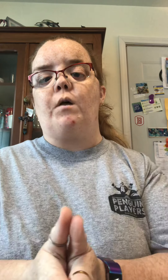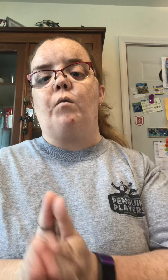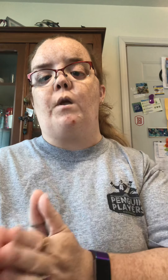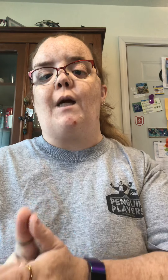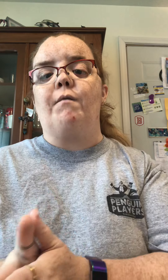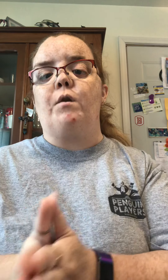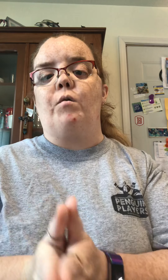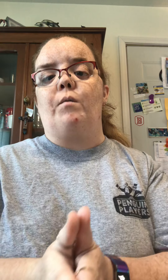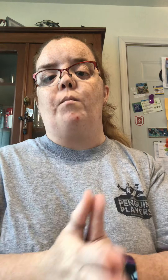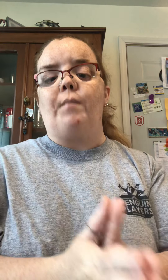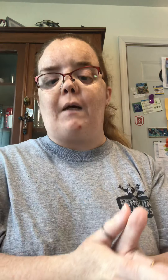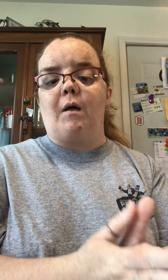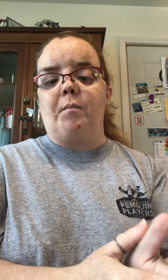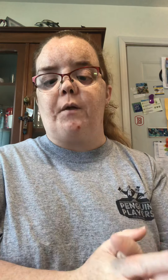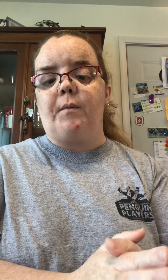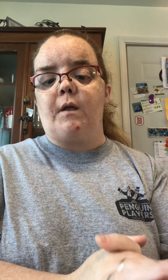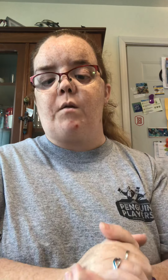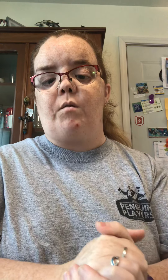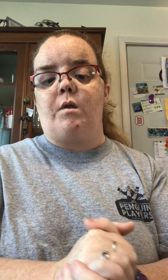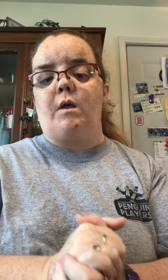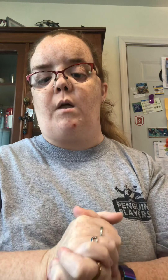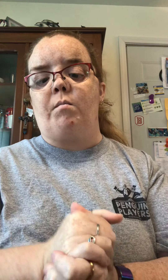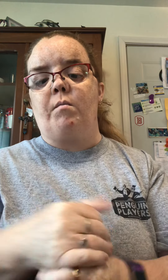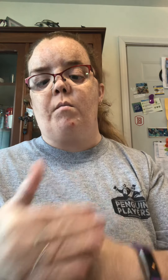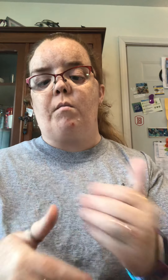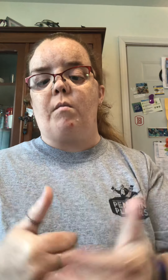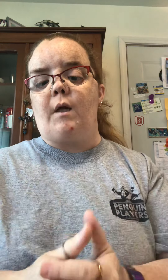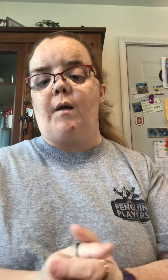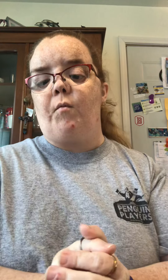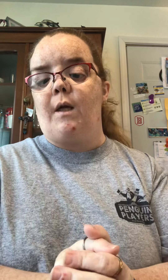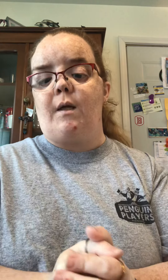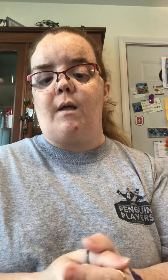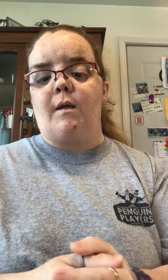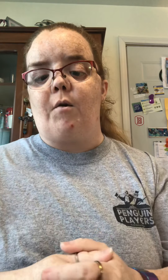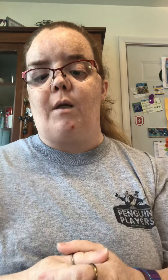when you have to and back it up a little bit to see like what I did and how I did it. So thank you for